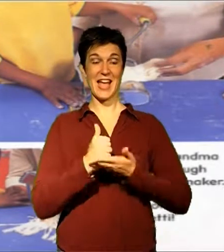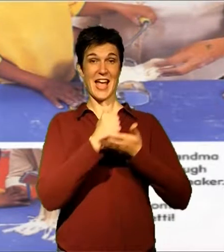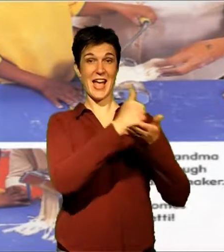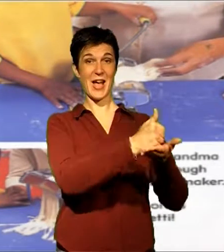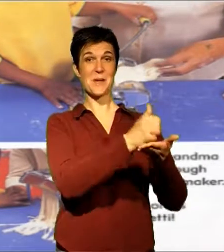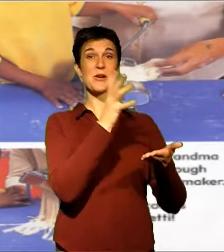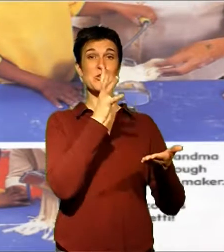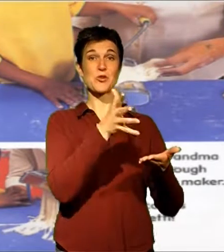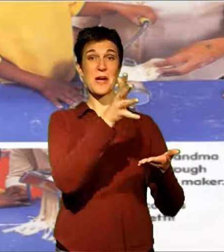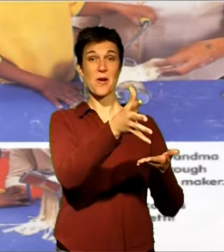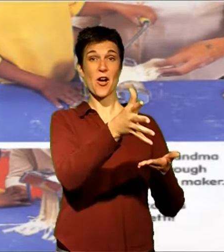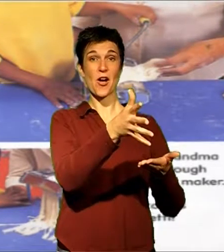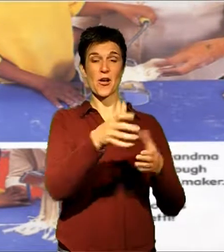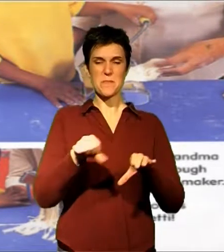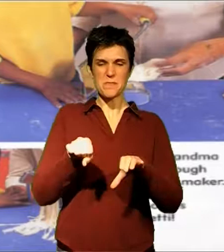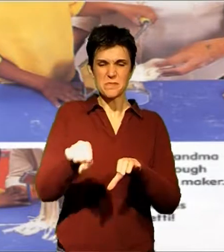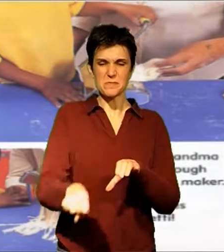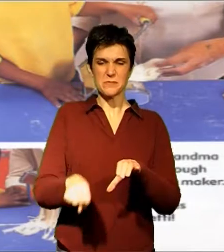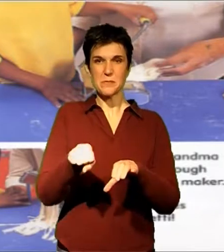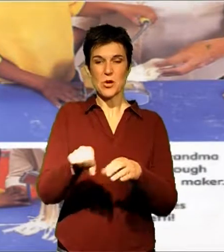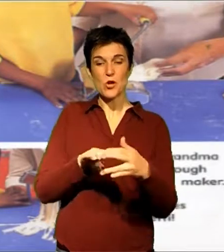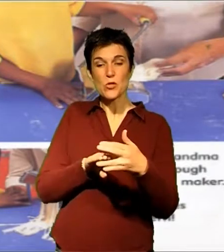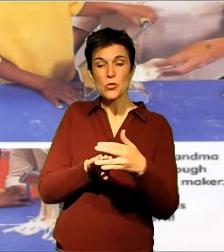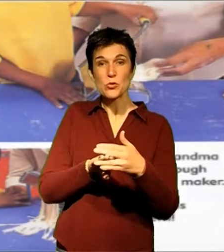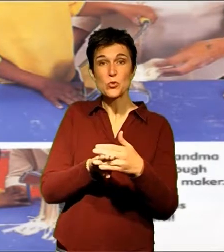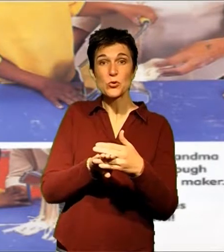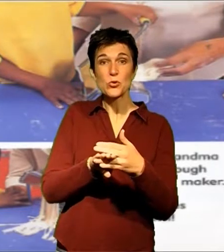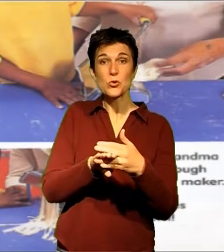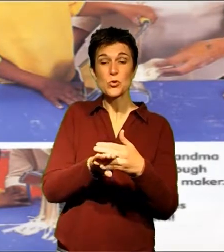I help Grandma put it through the pasta maker.